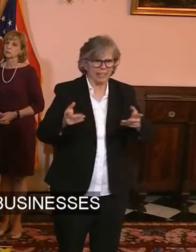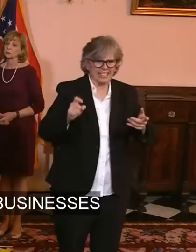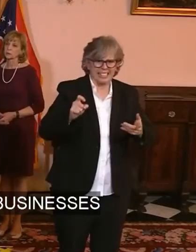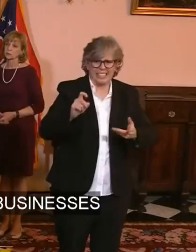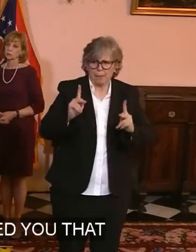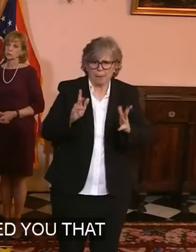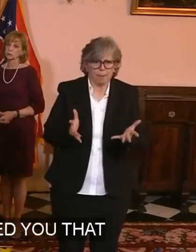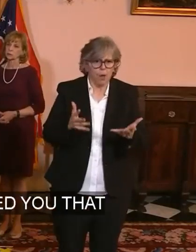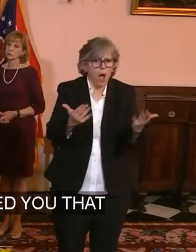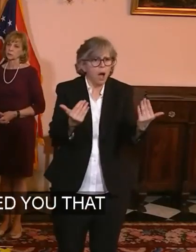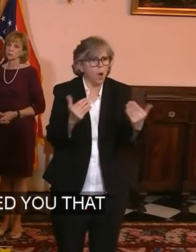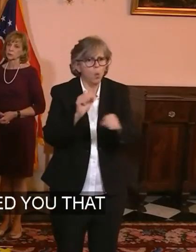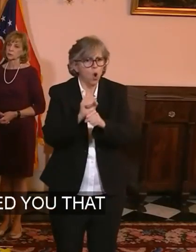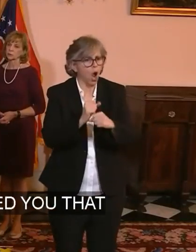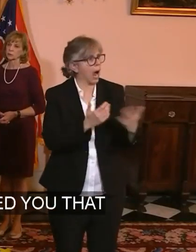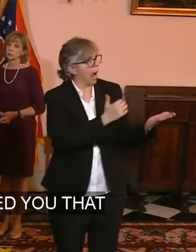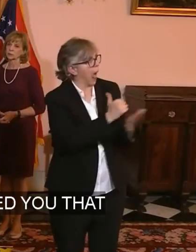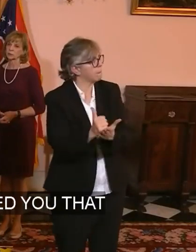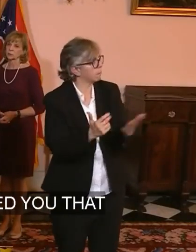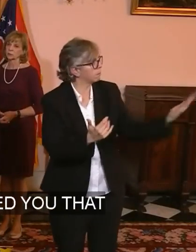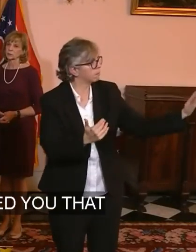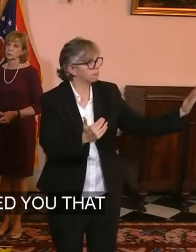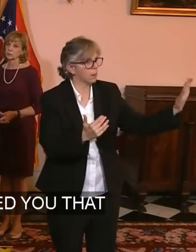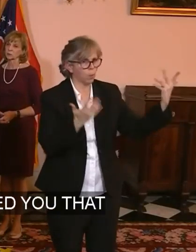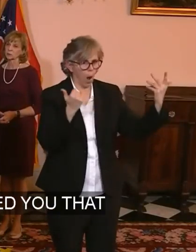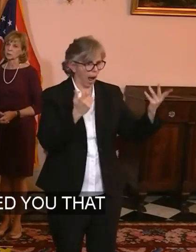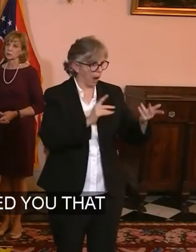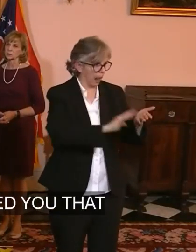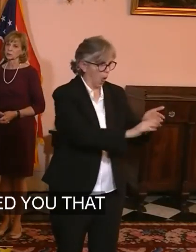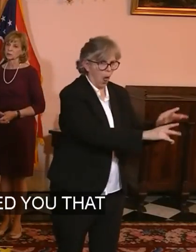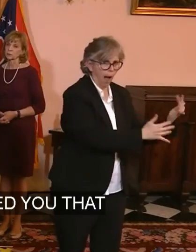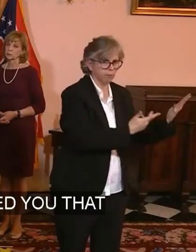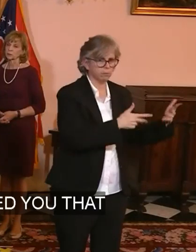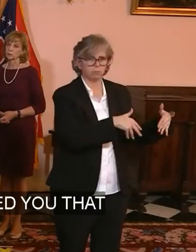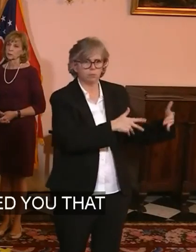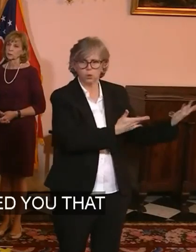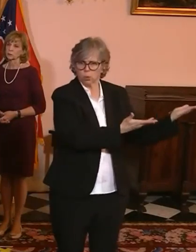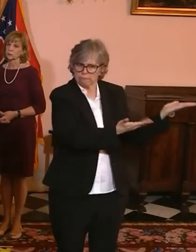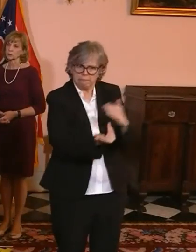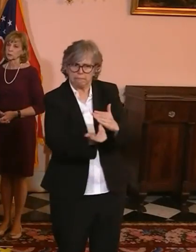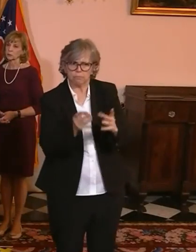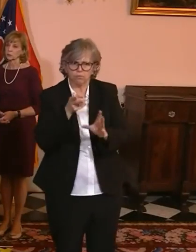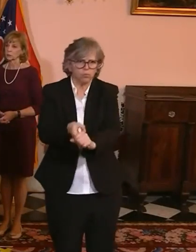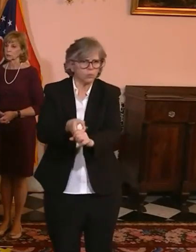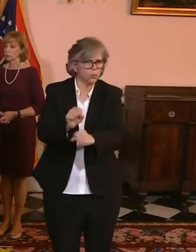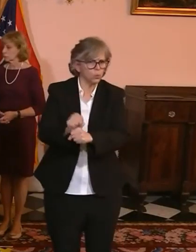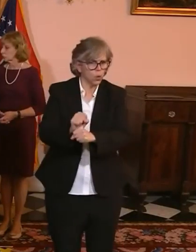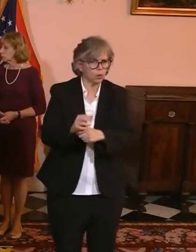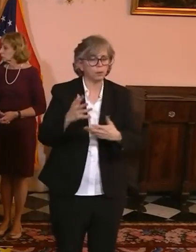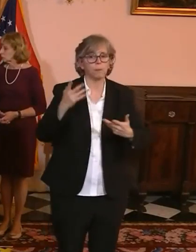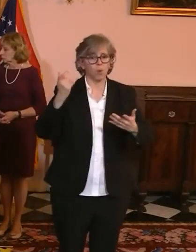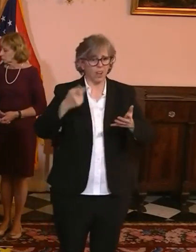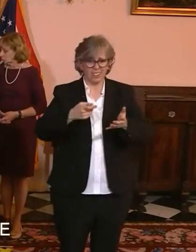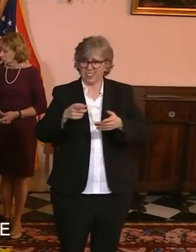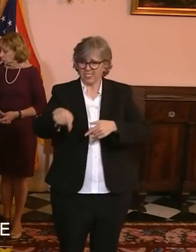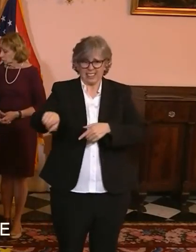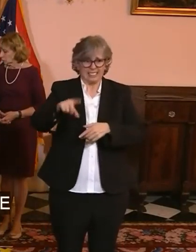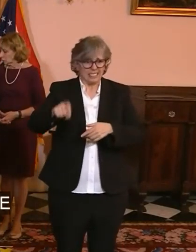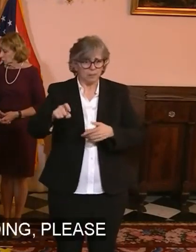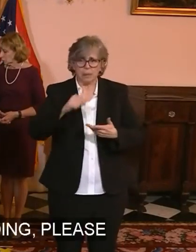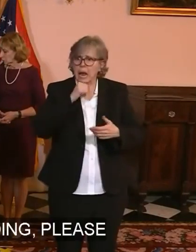are overtaxed with the demand for what they're doing. Please make sure